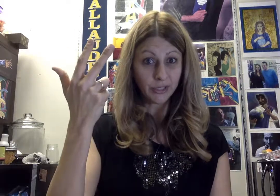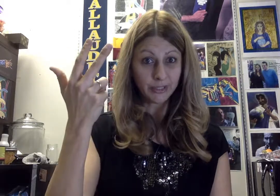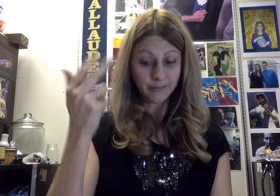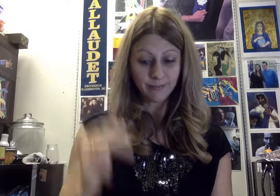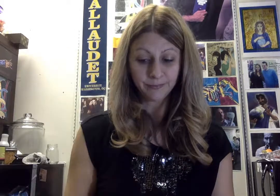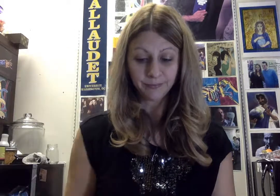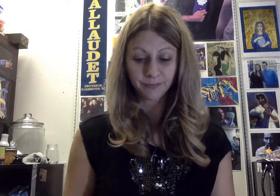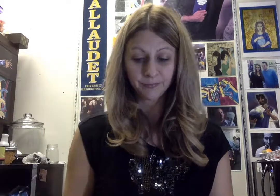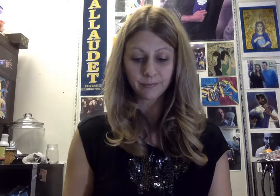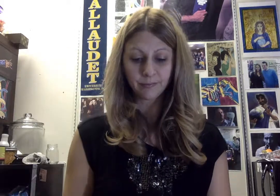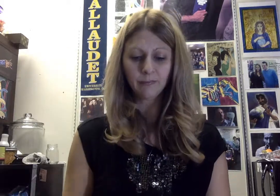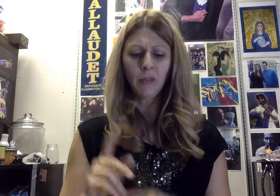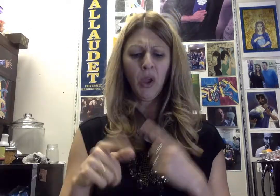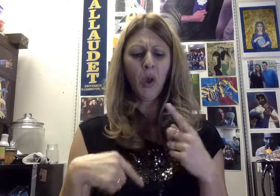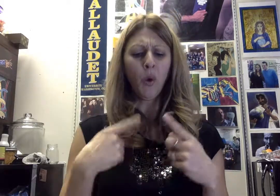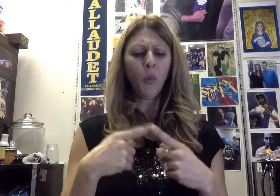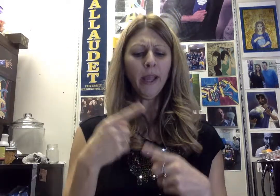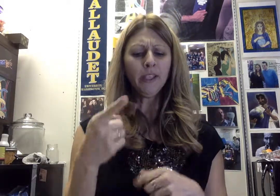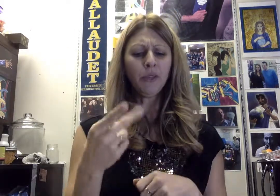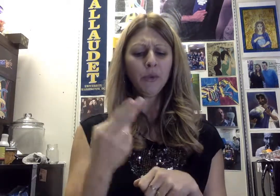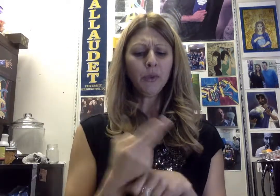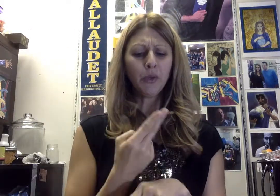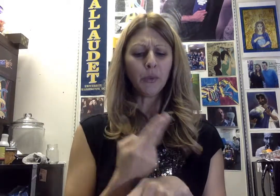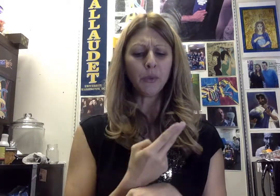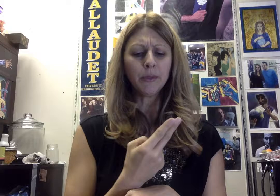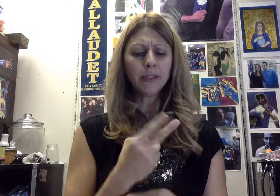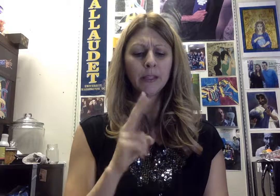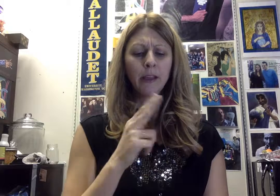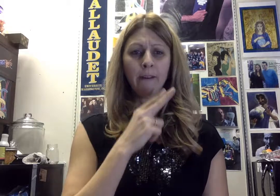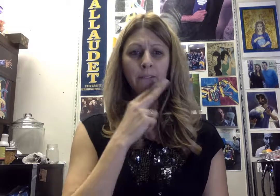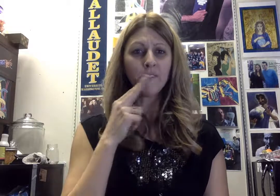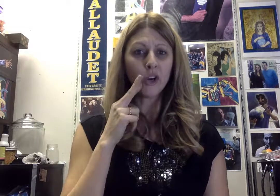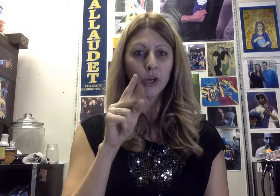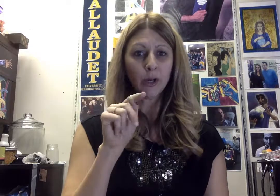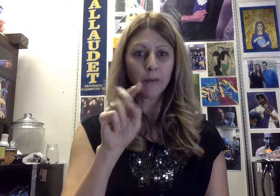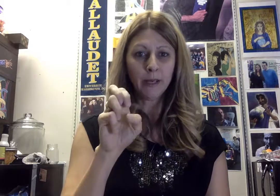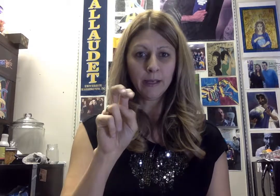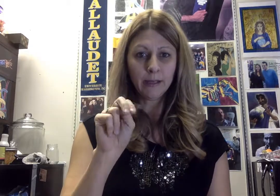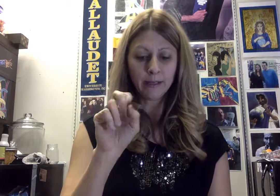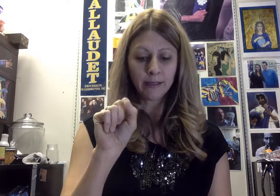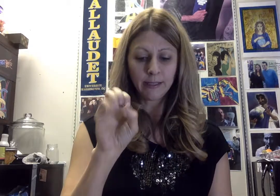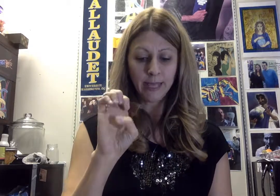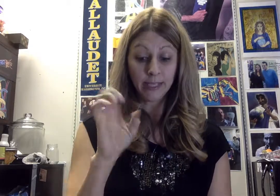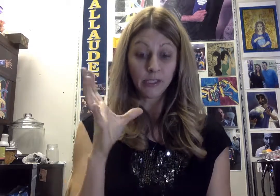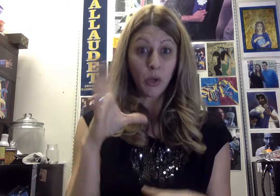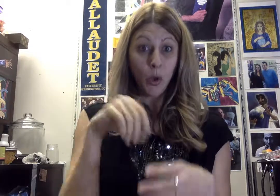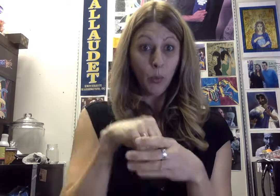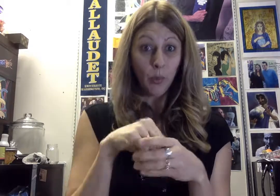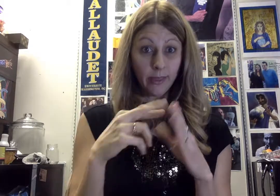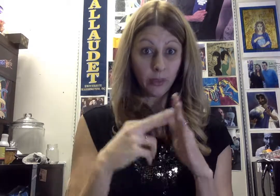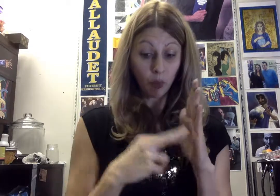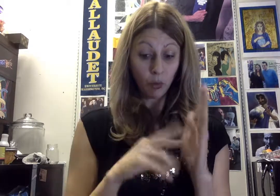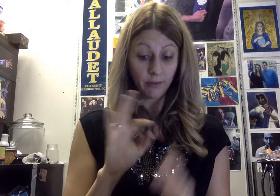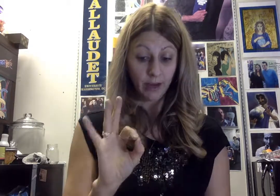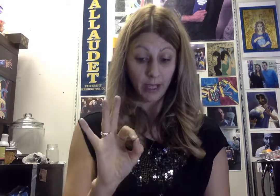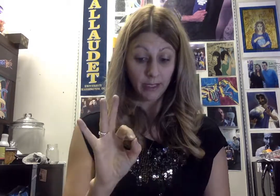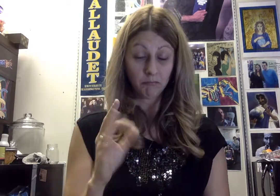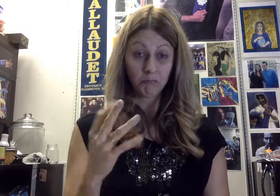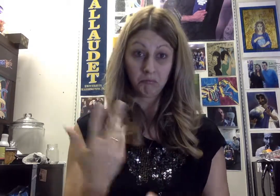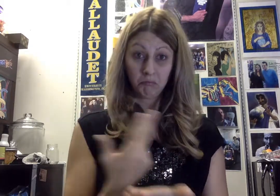$3. When do you use verb tense with the rule of 9?